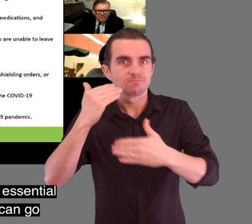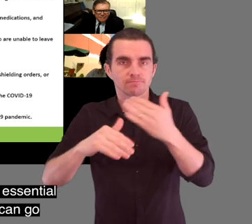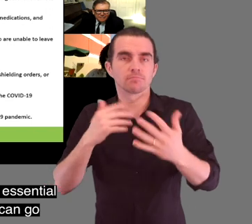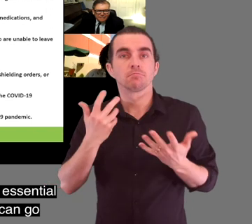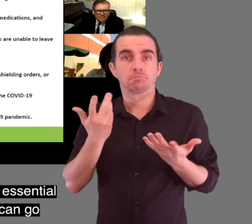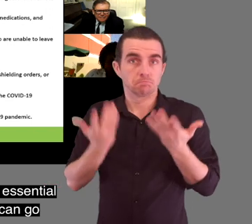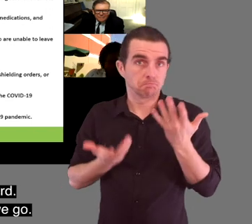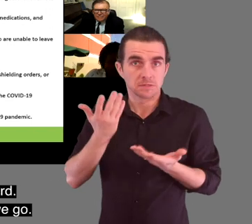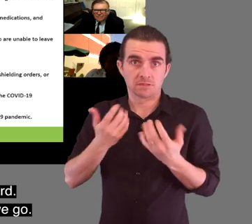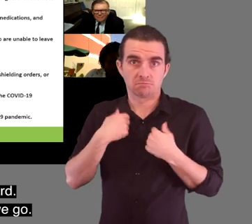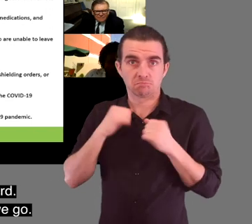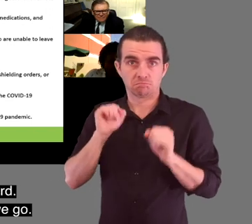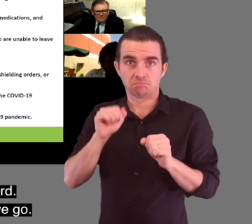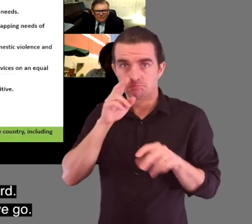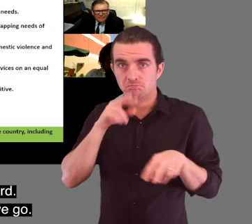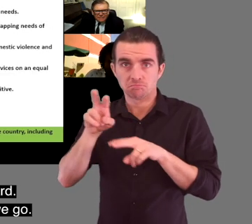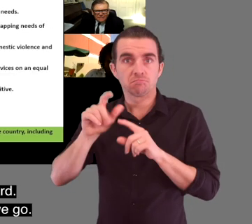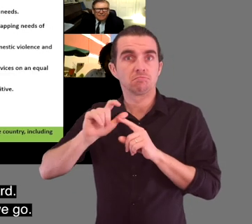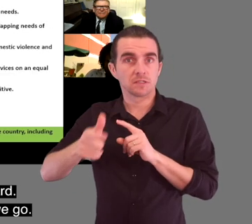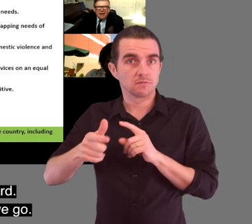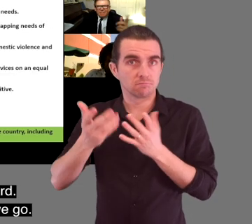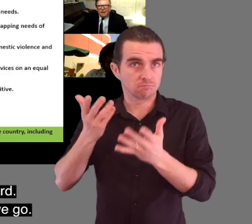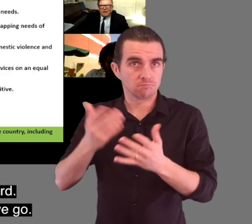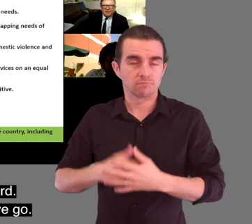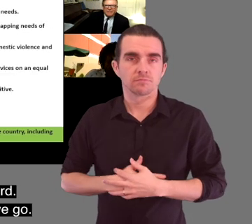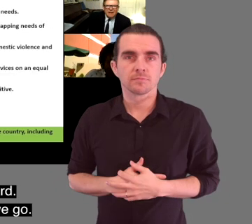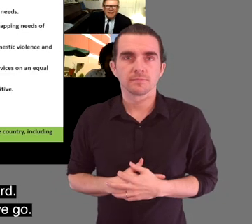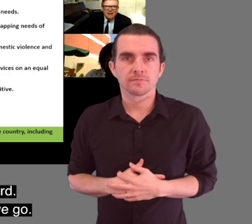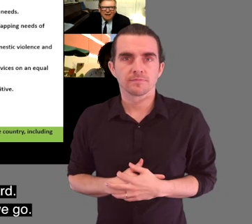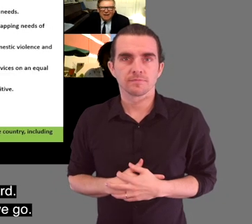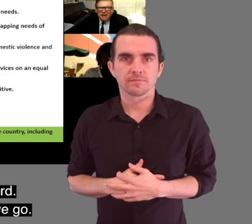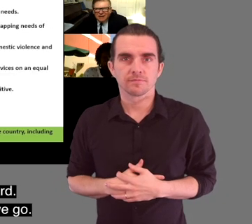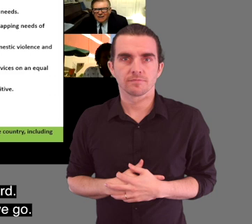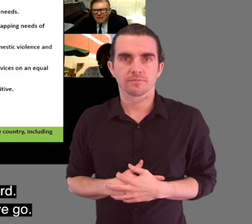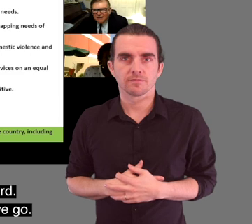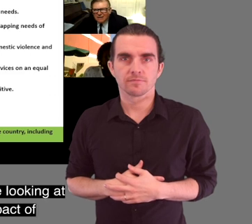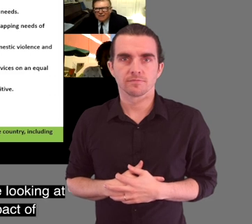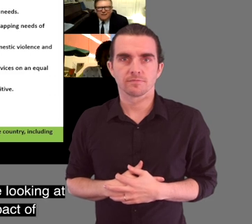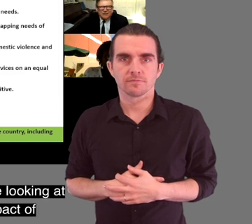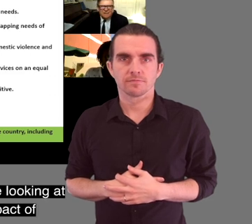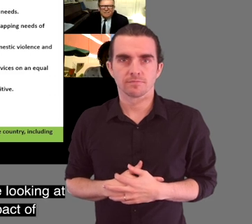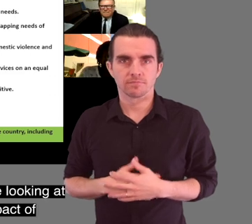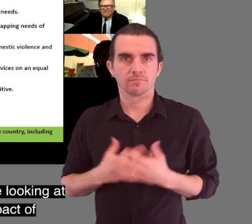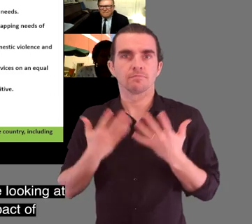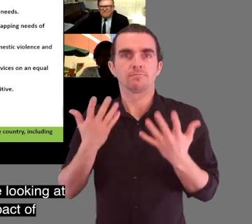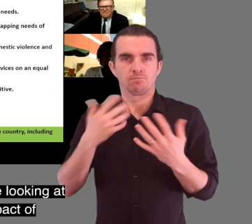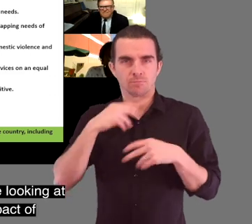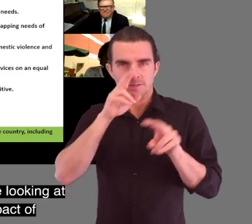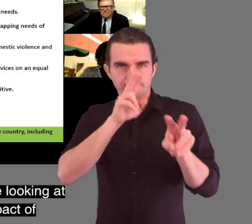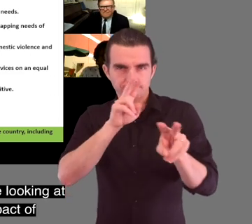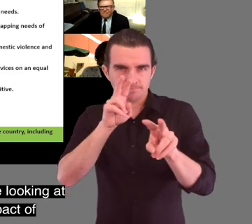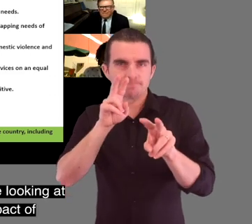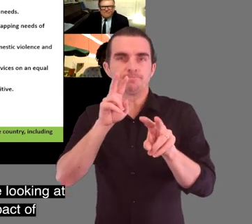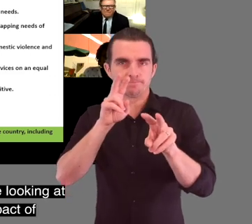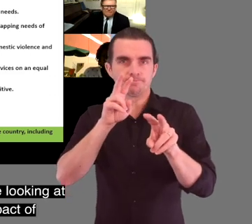Maybe if we can go to the next, Richard. Yeah, there you go. Okay, we also are